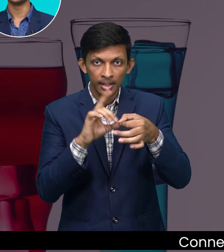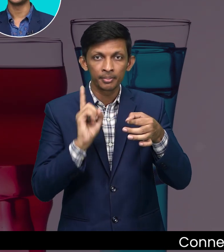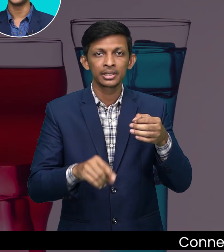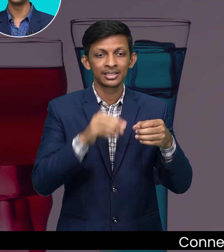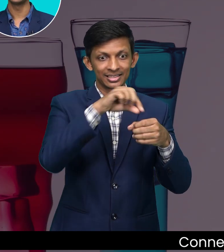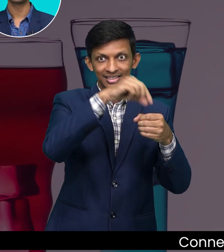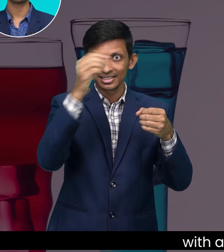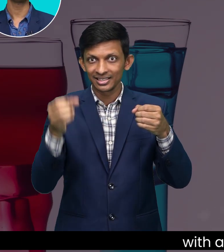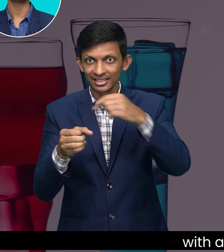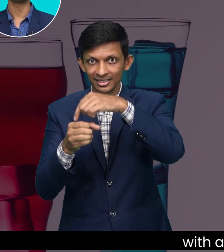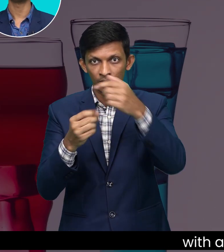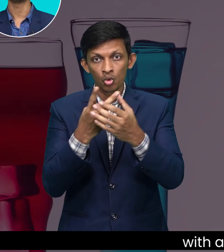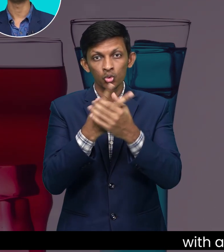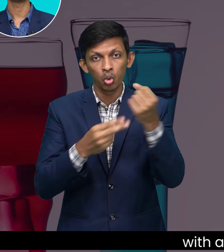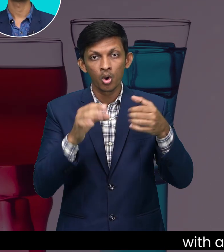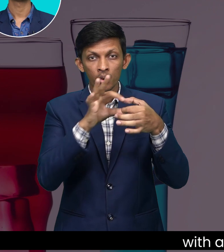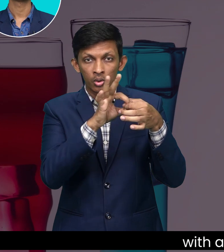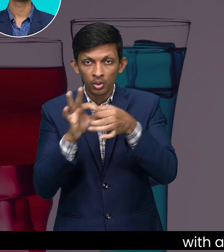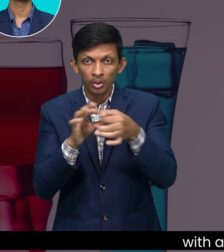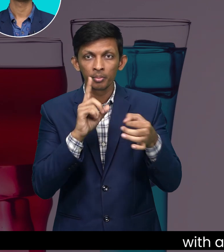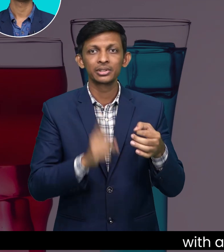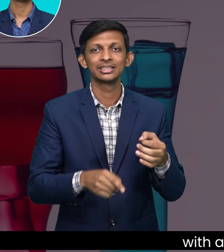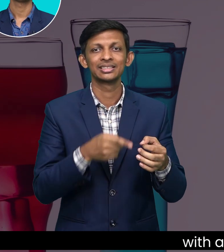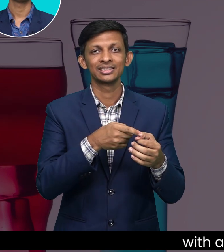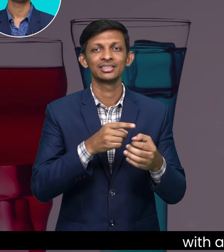Connect both tubes with a rubber tube.